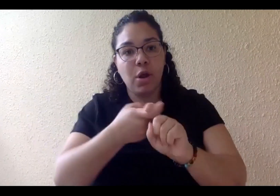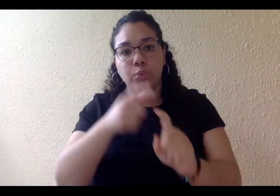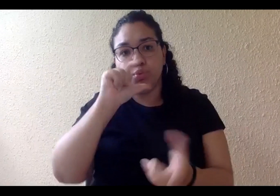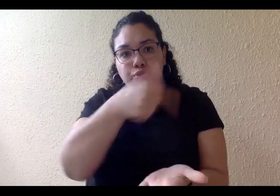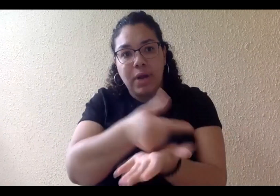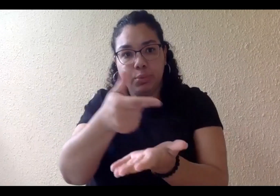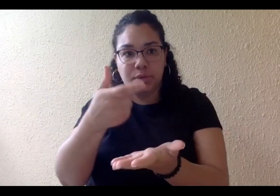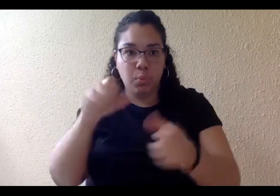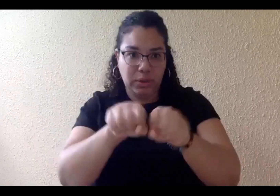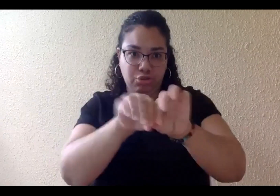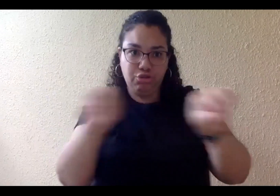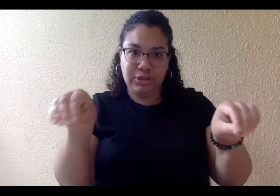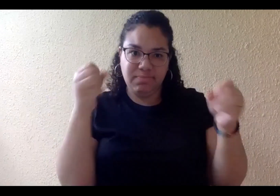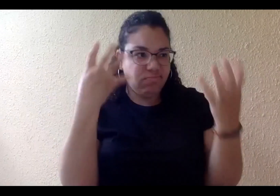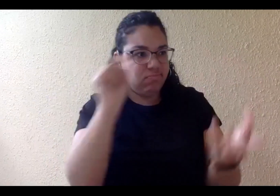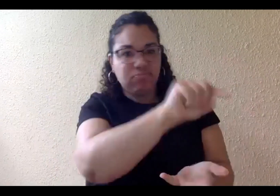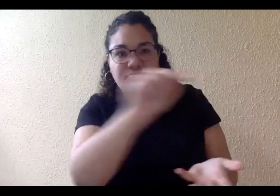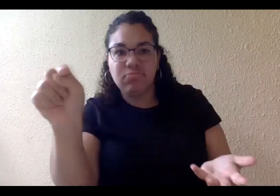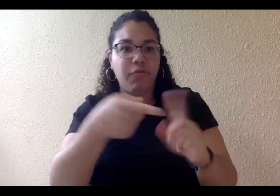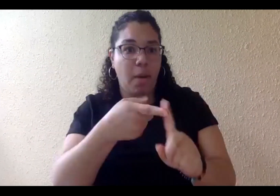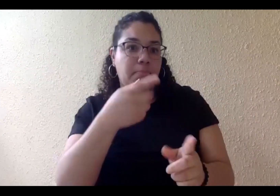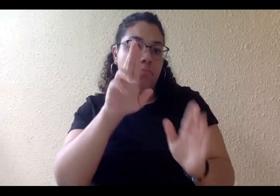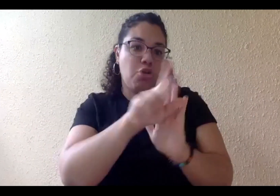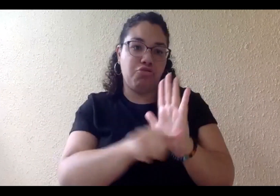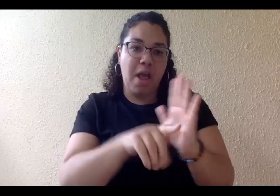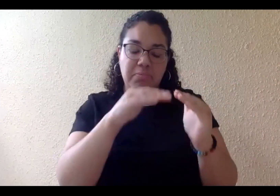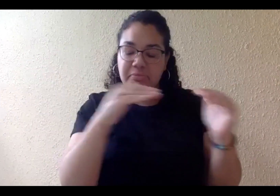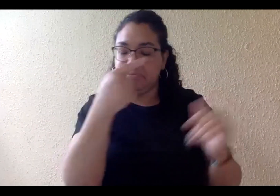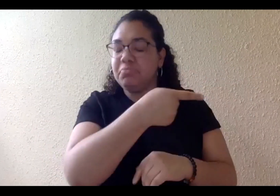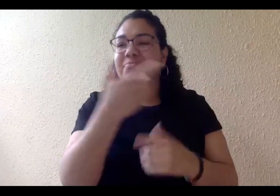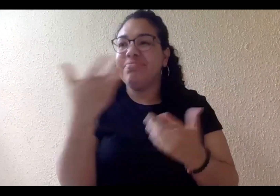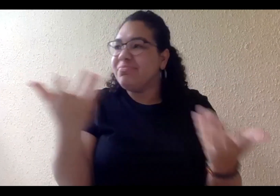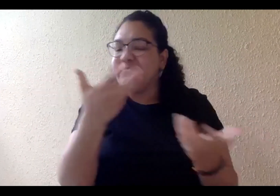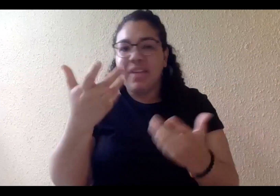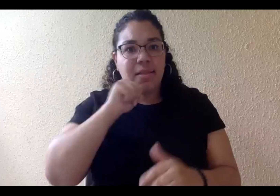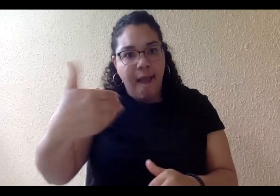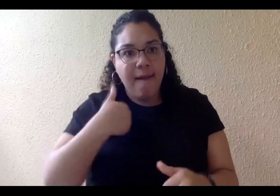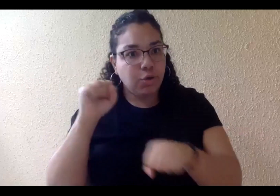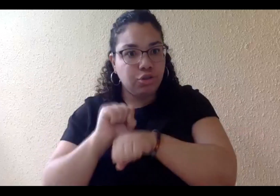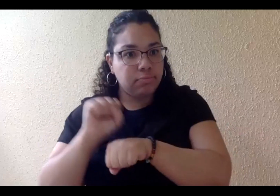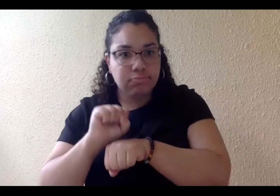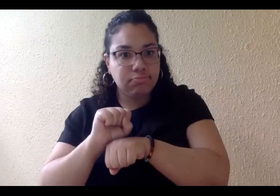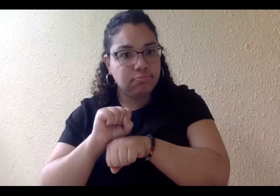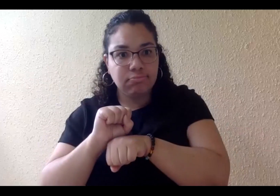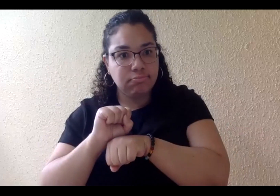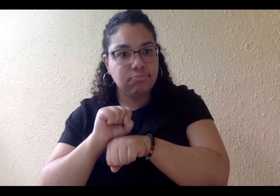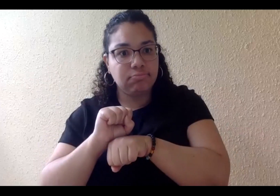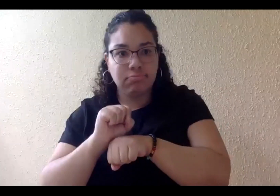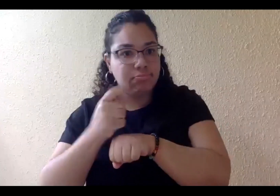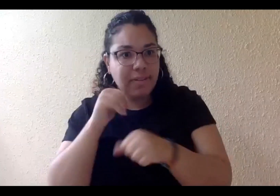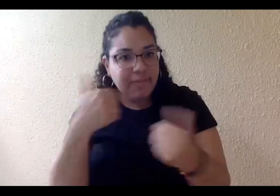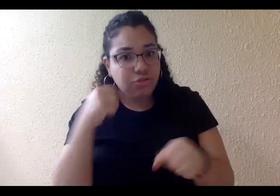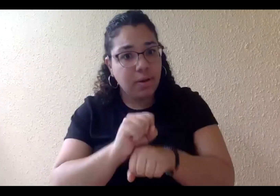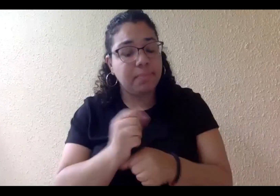I noticed so many of my friends who had graduated with degrees, they're at an undergraduate level, couldn't